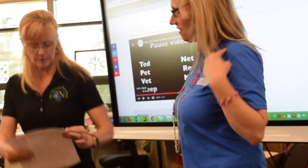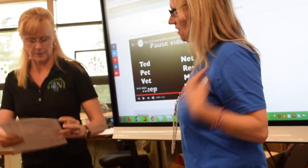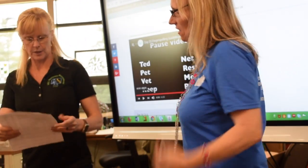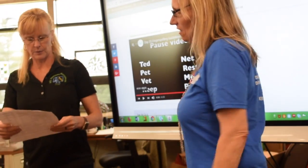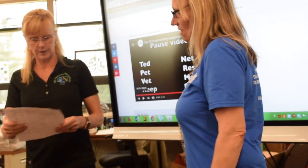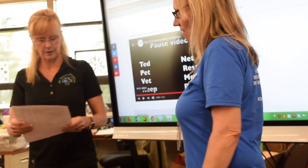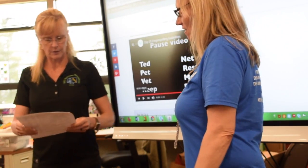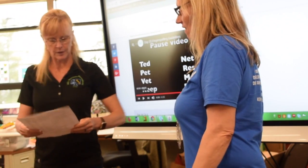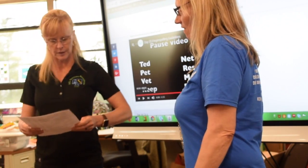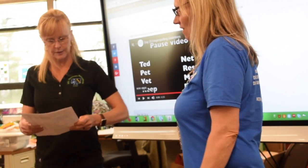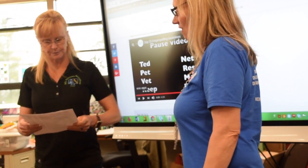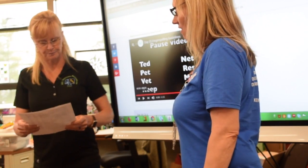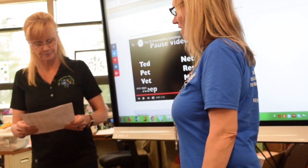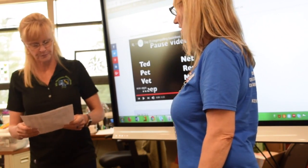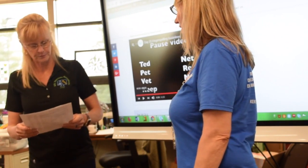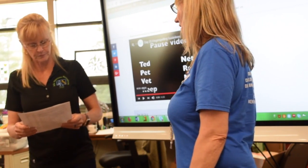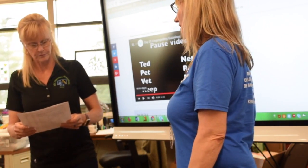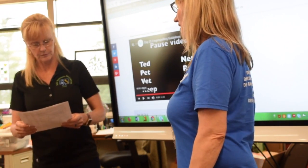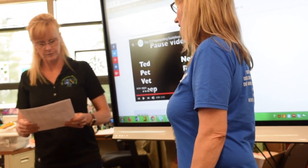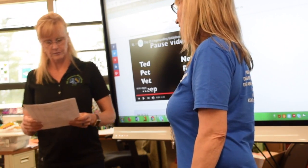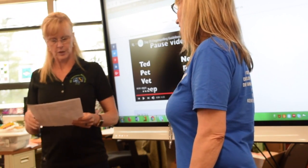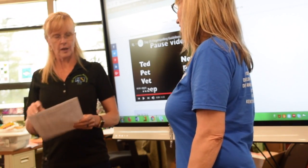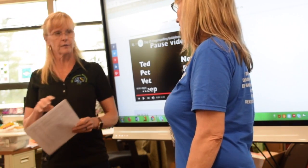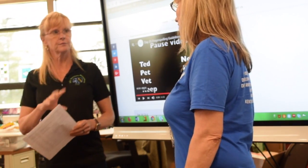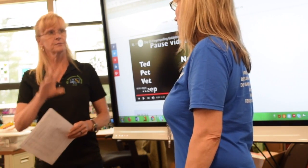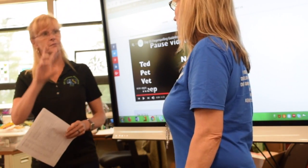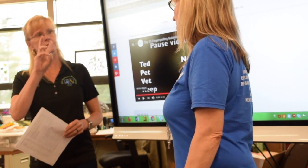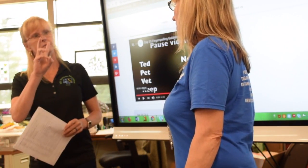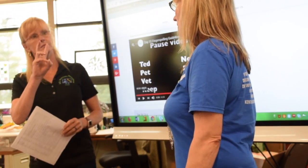Here we go. Okay.